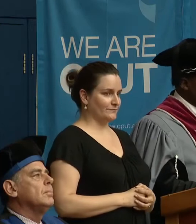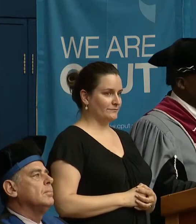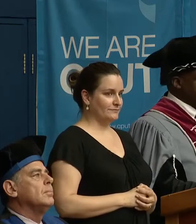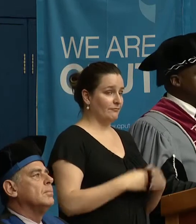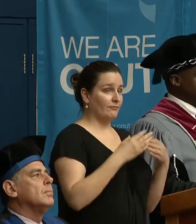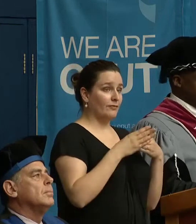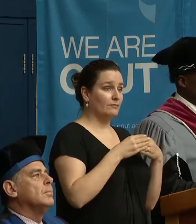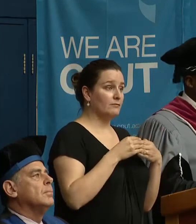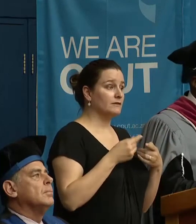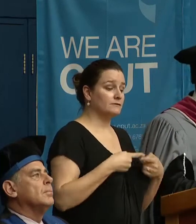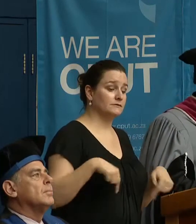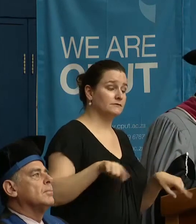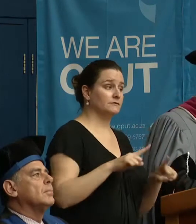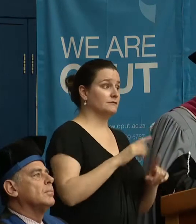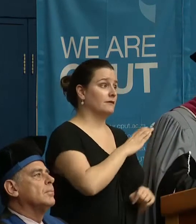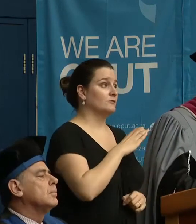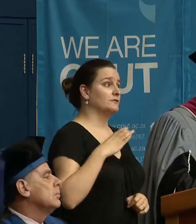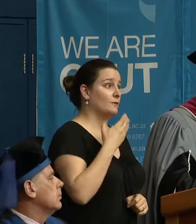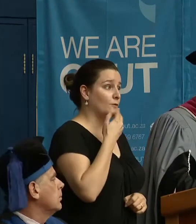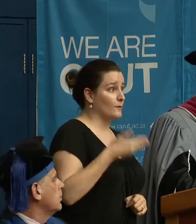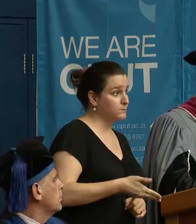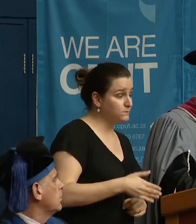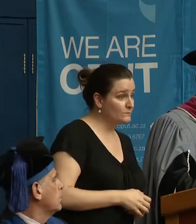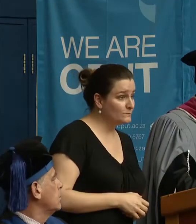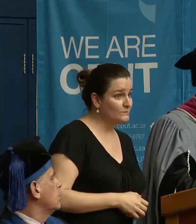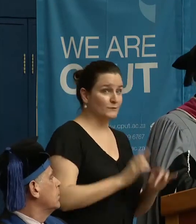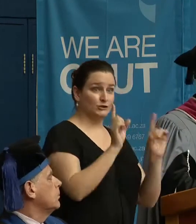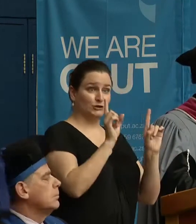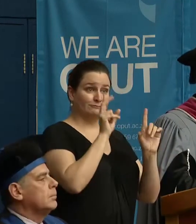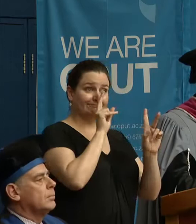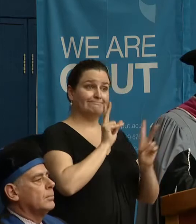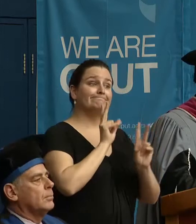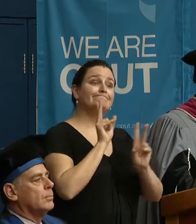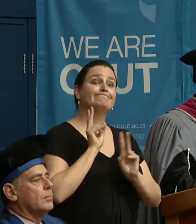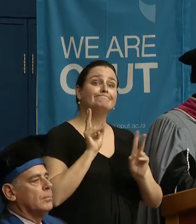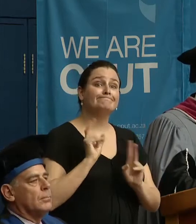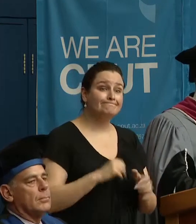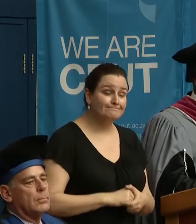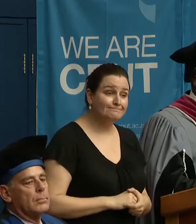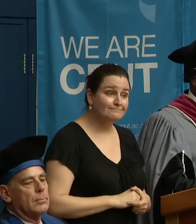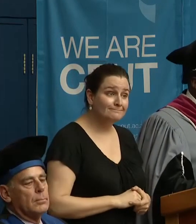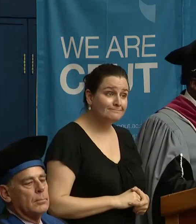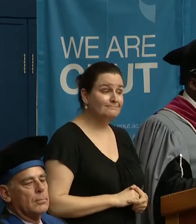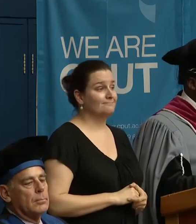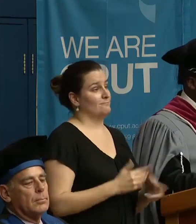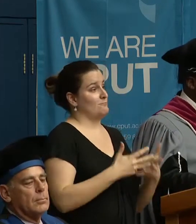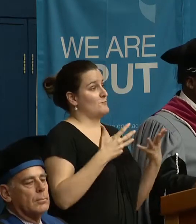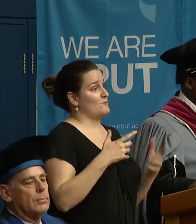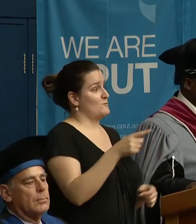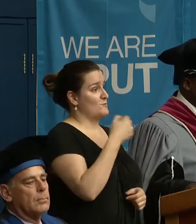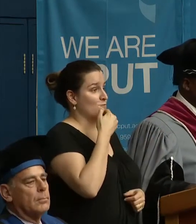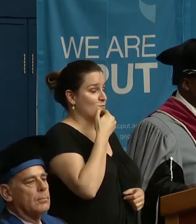members of council who are here, distinguished guests, particularly our guest